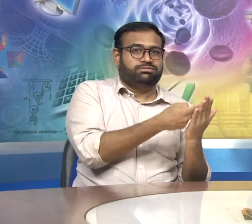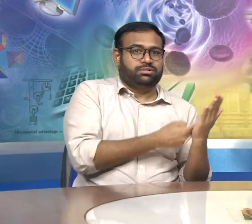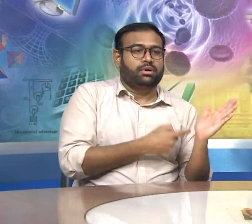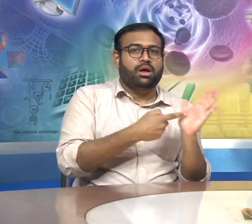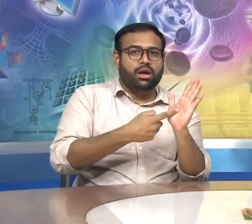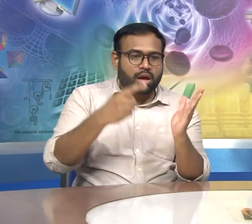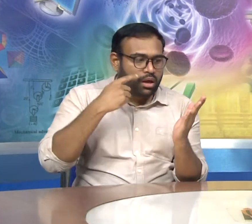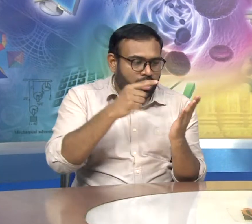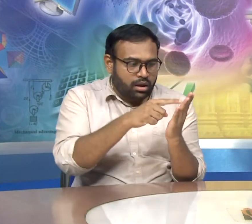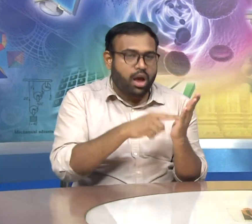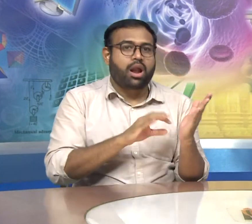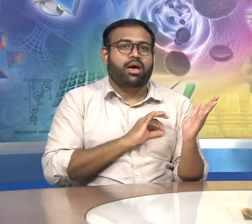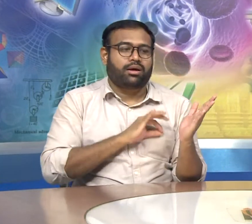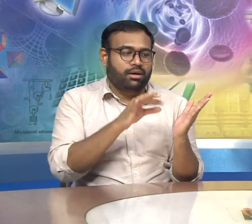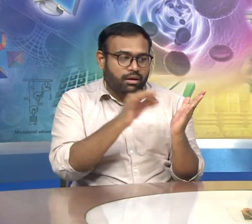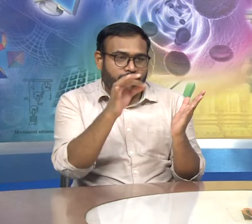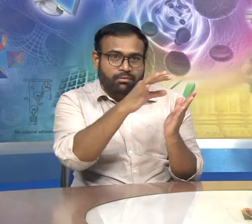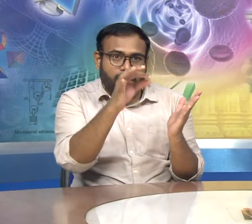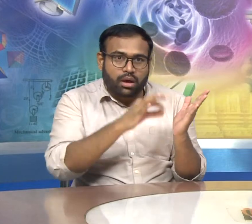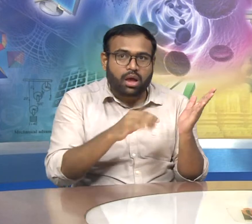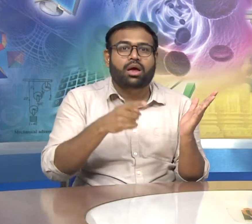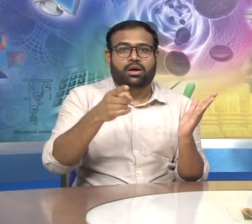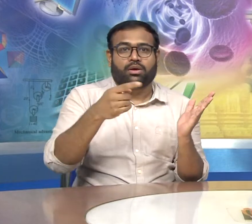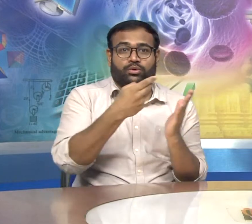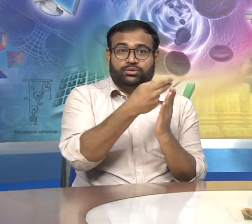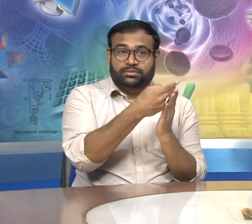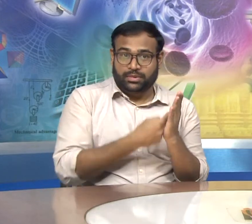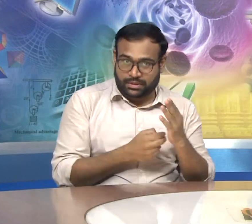it abstracting servicing or service.